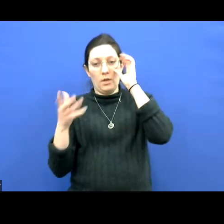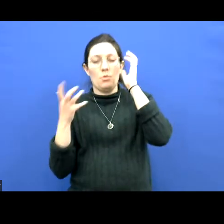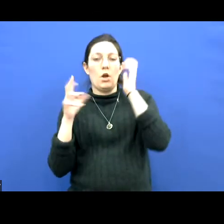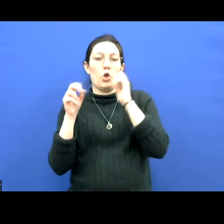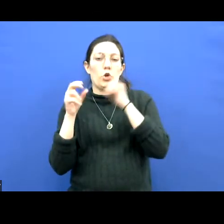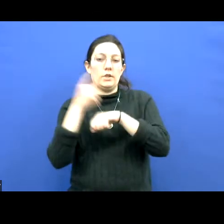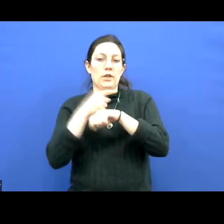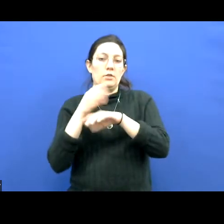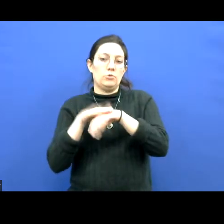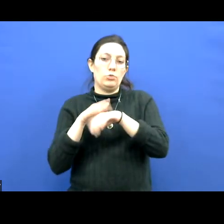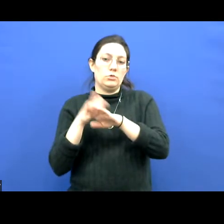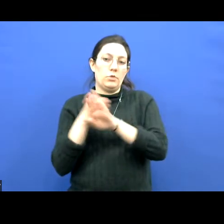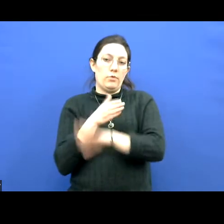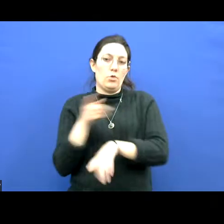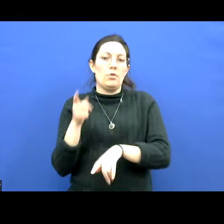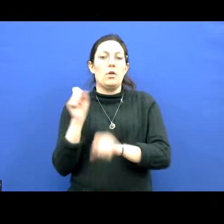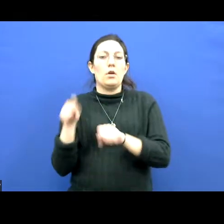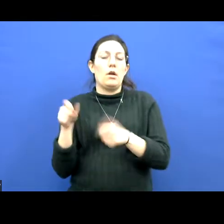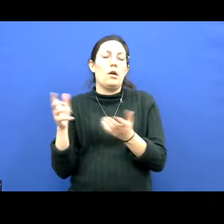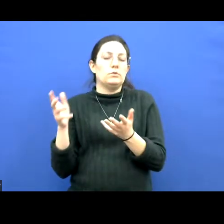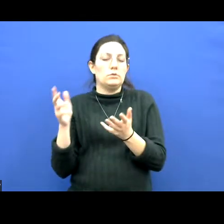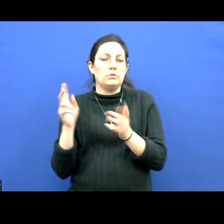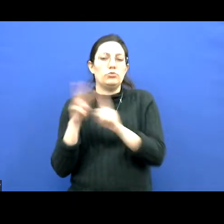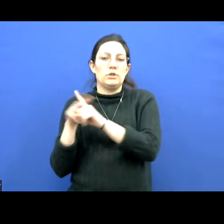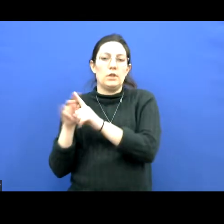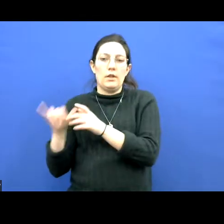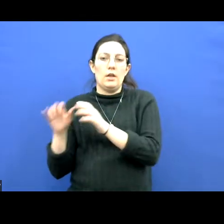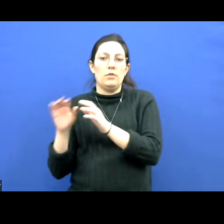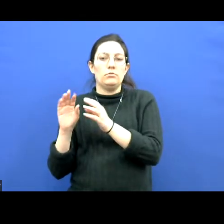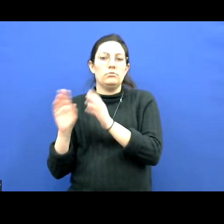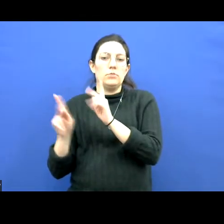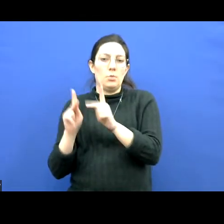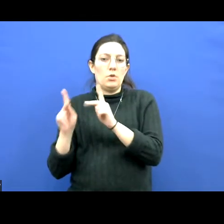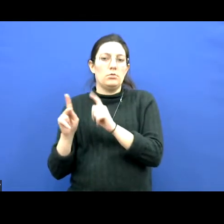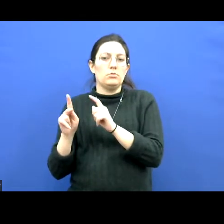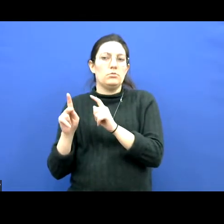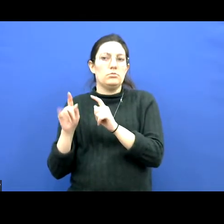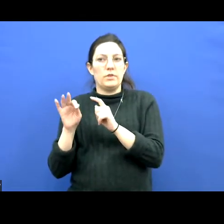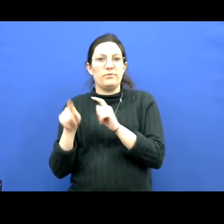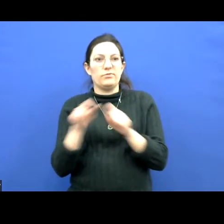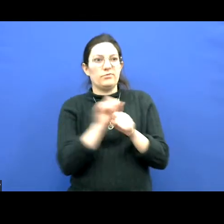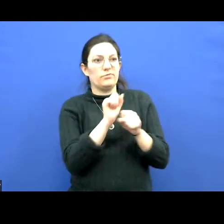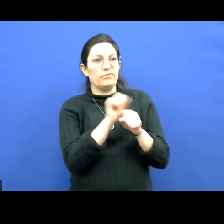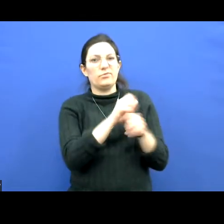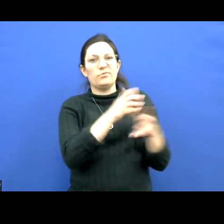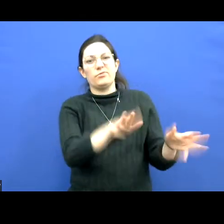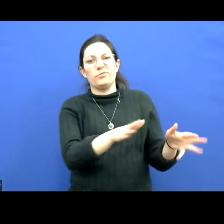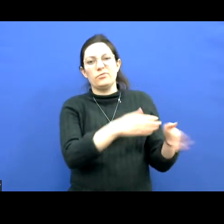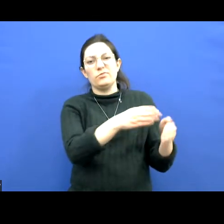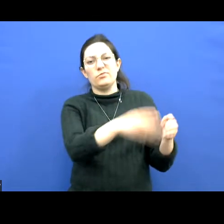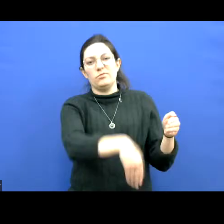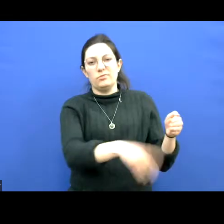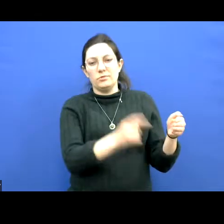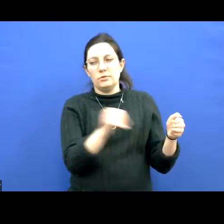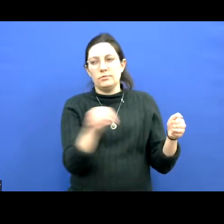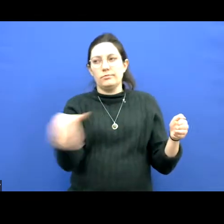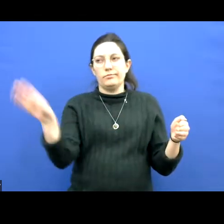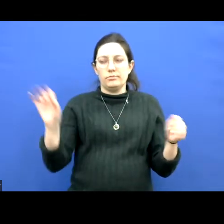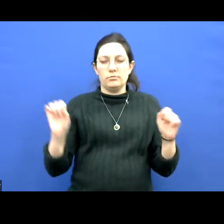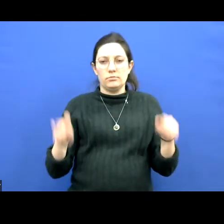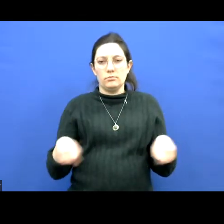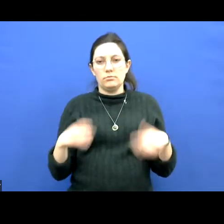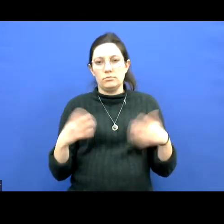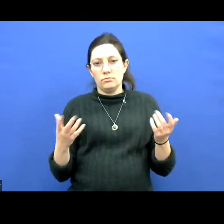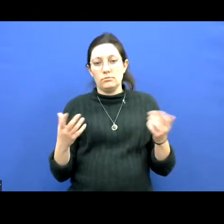notice. Okay, So that gives them time to reassign their crews if they're not gonna finish. The other things we did to help keep the cost down is normally they